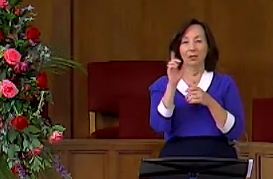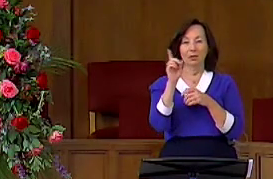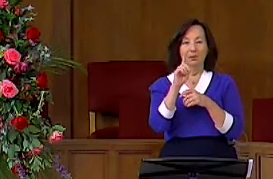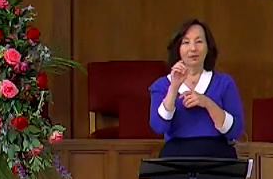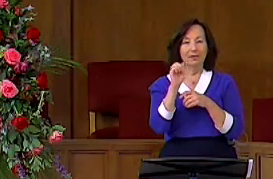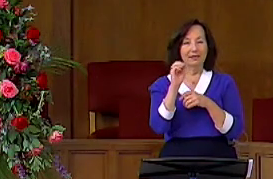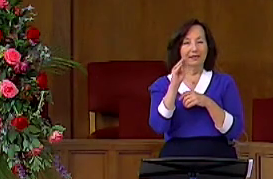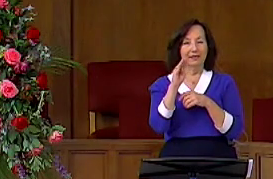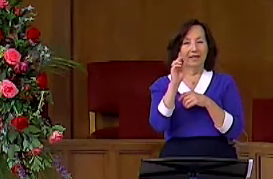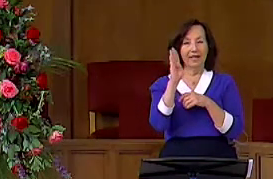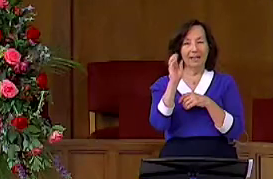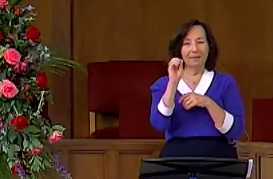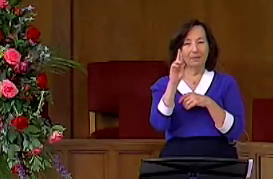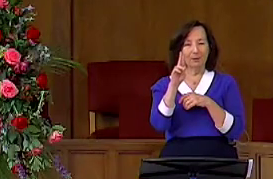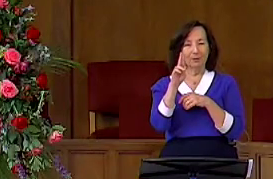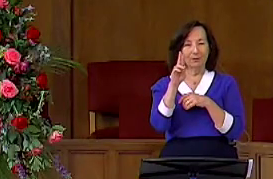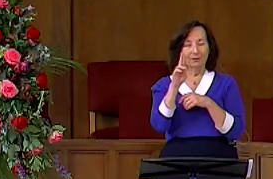know Amber,